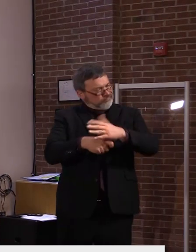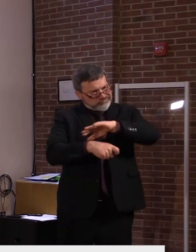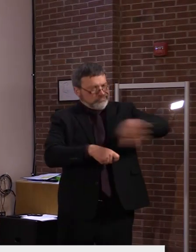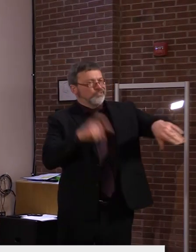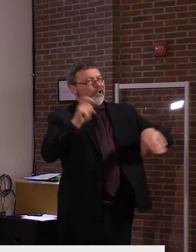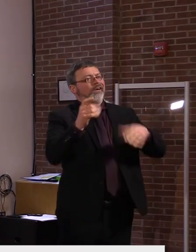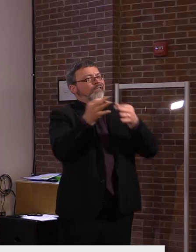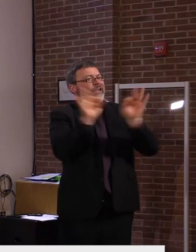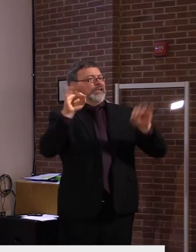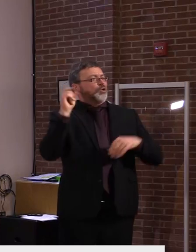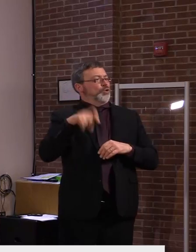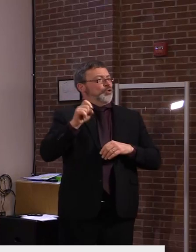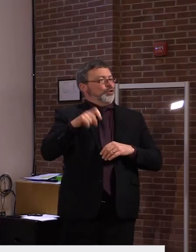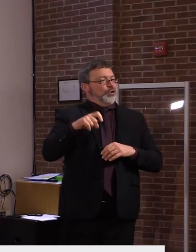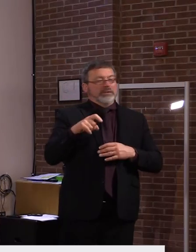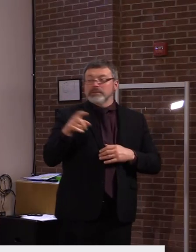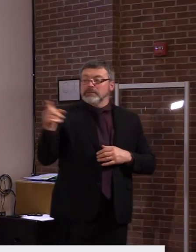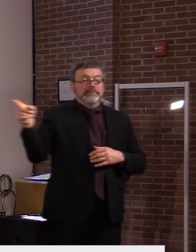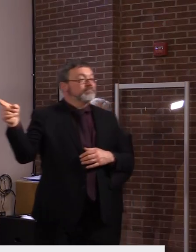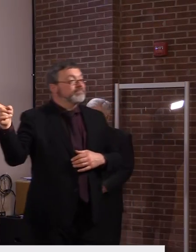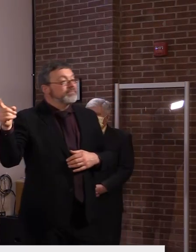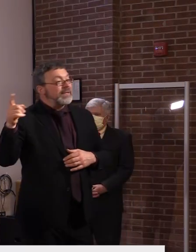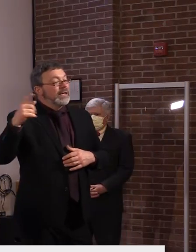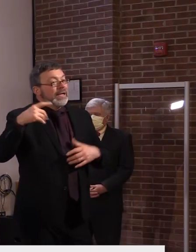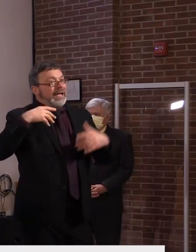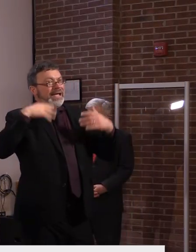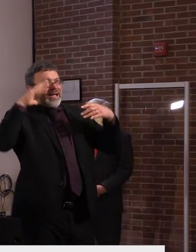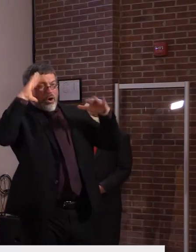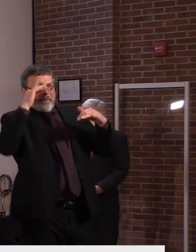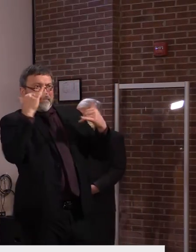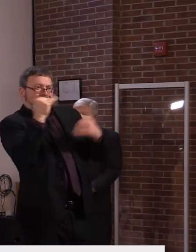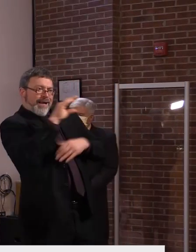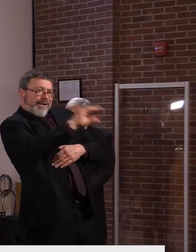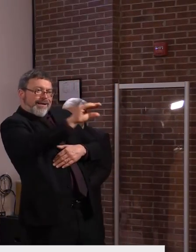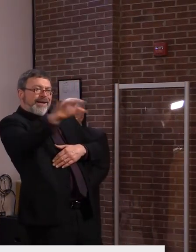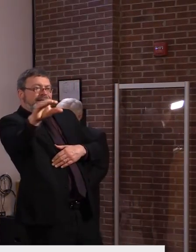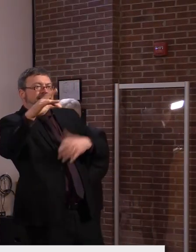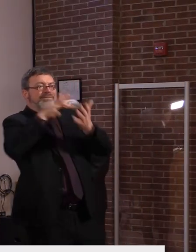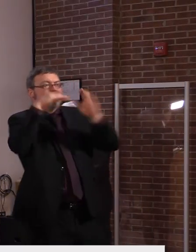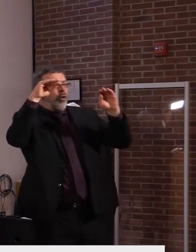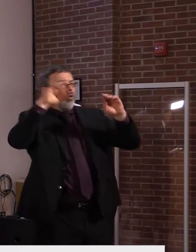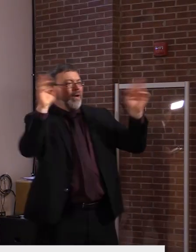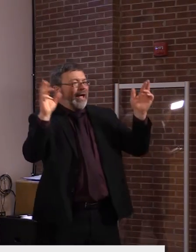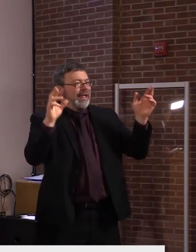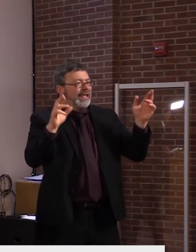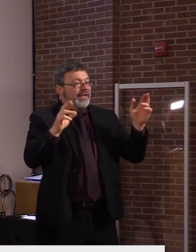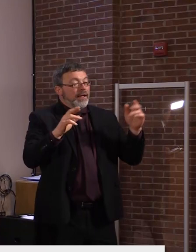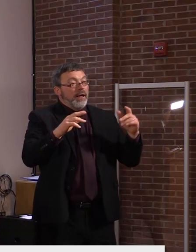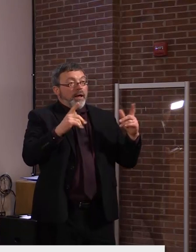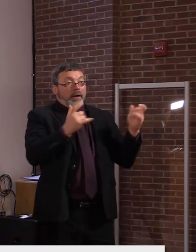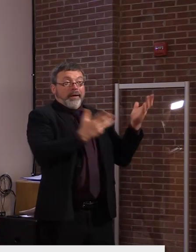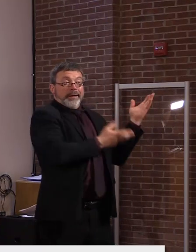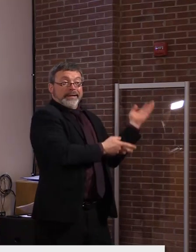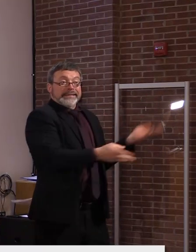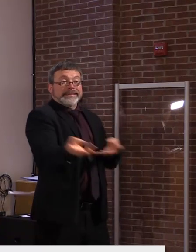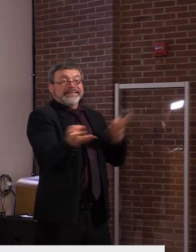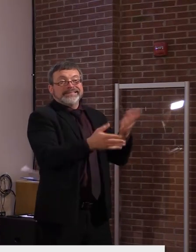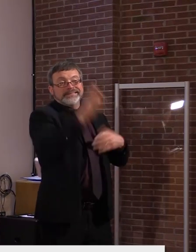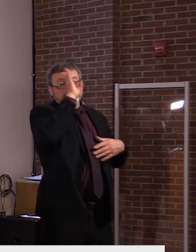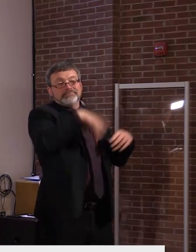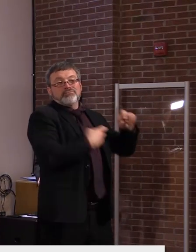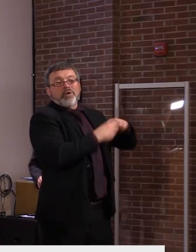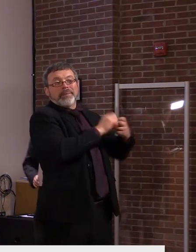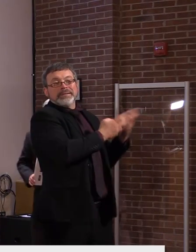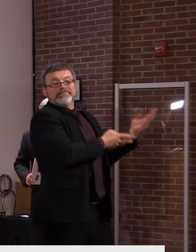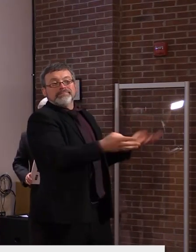are some on the shelves, but again, I think it's in short supply right now in the Northeast for whatever reason. But again,